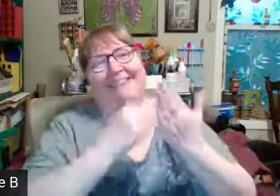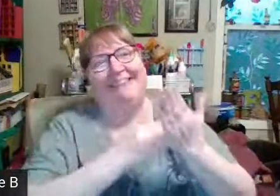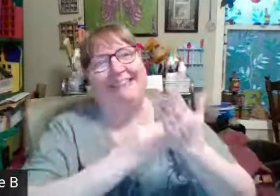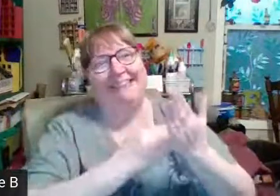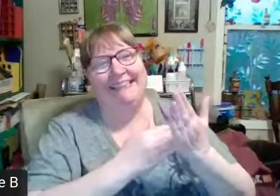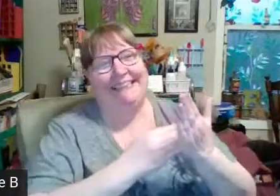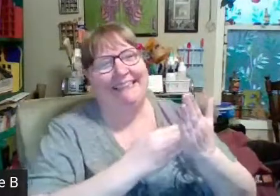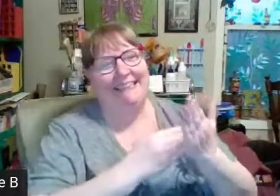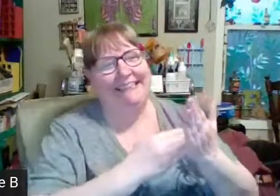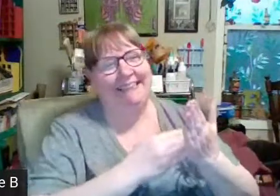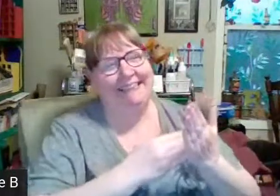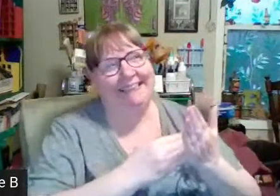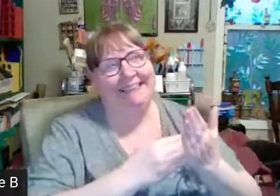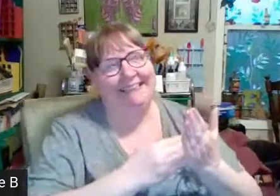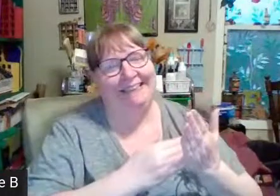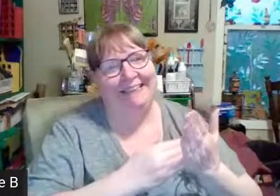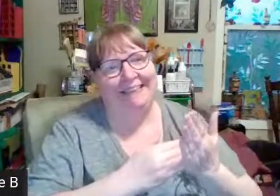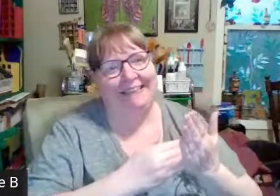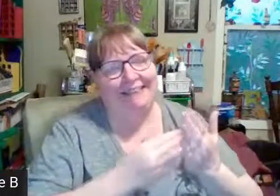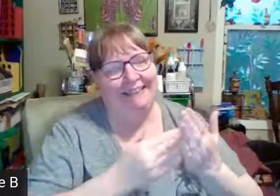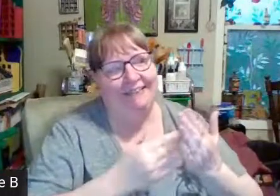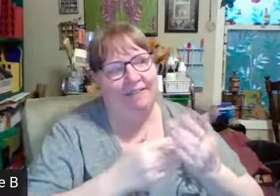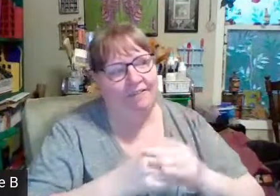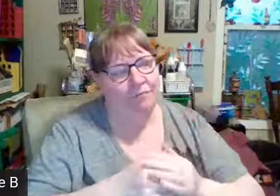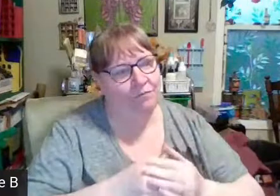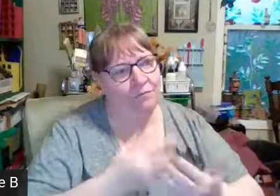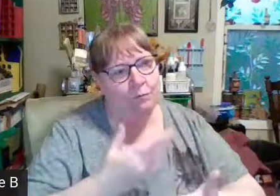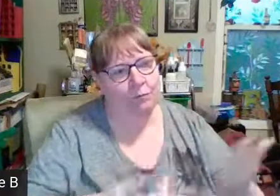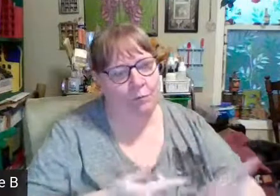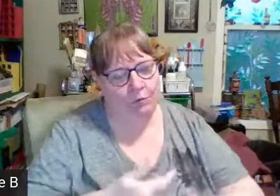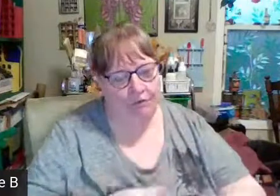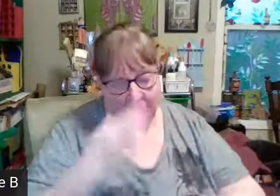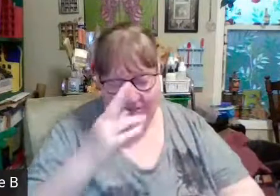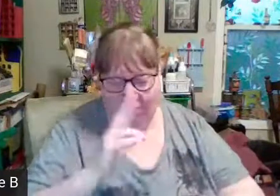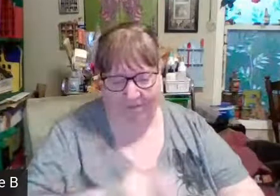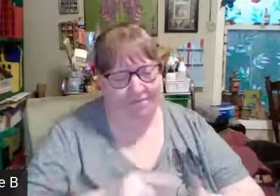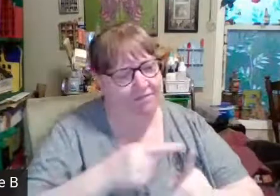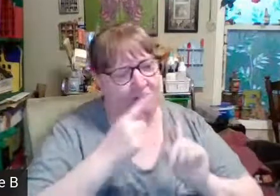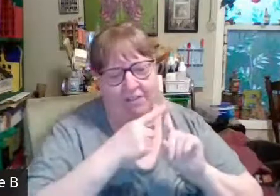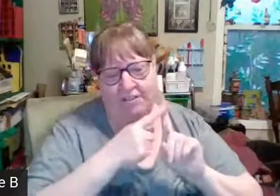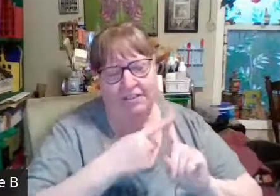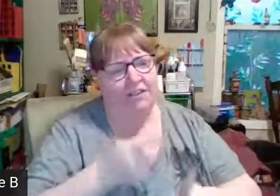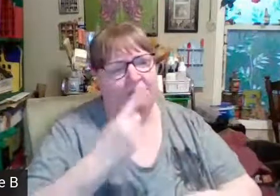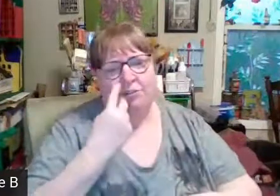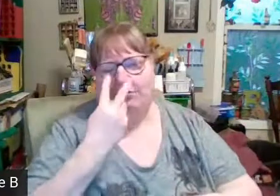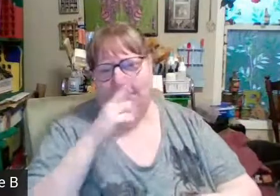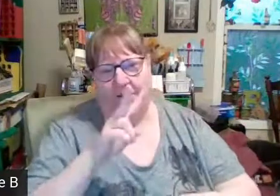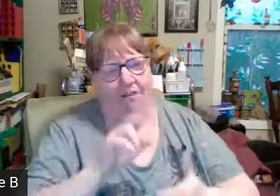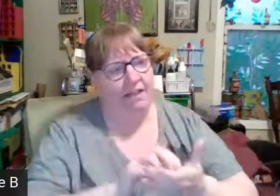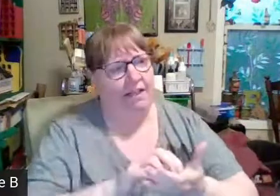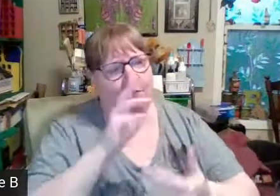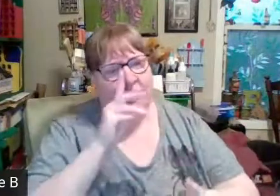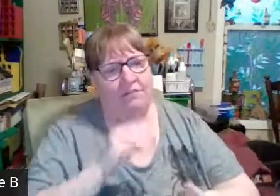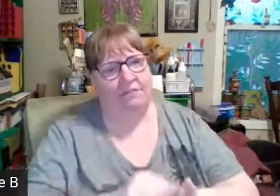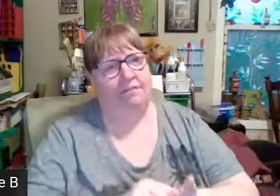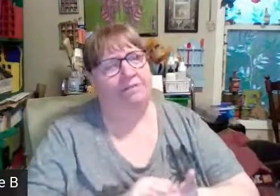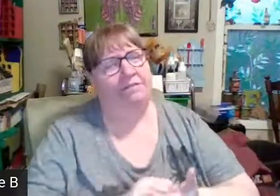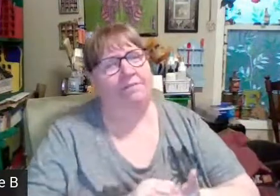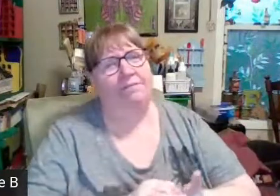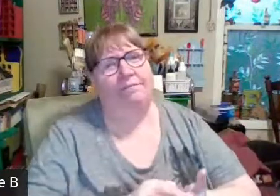when you're looking at the smile list, what are the first things you look at when you're getting ready to prepare for your month? And Kim, I'm going to ask you the